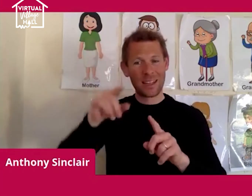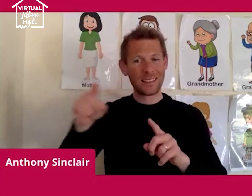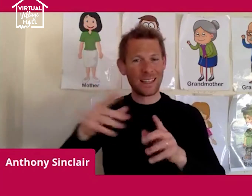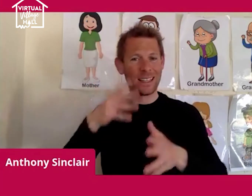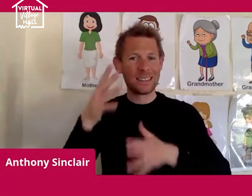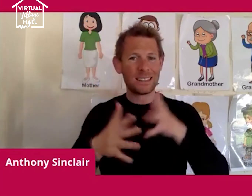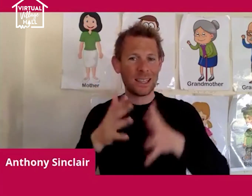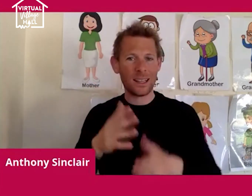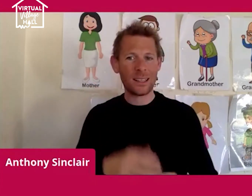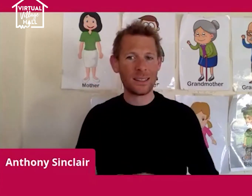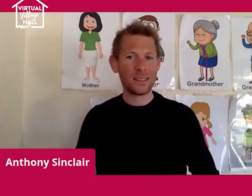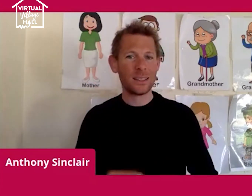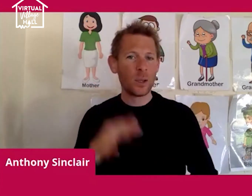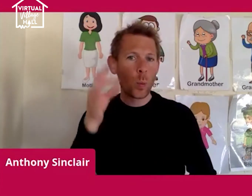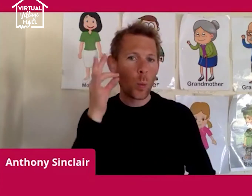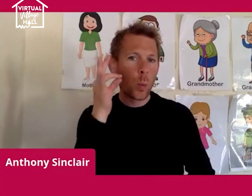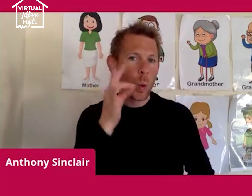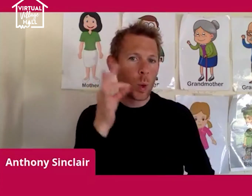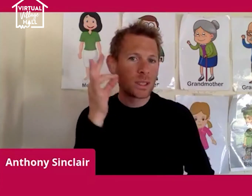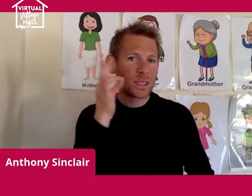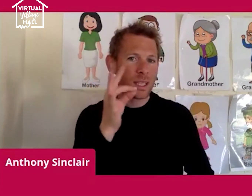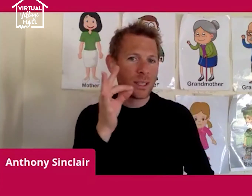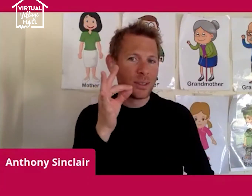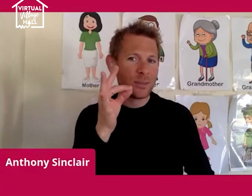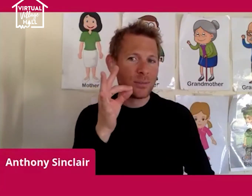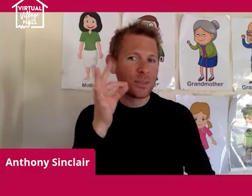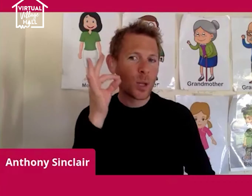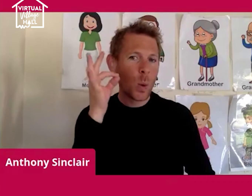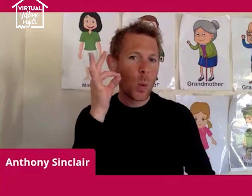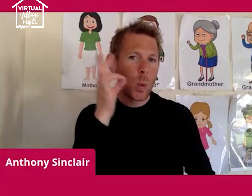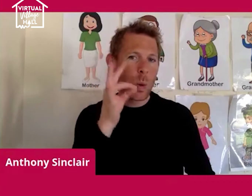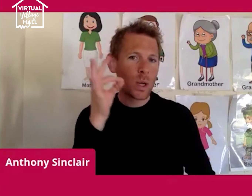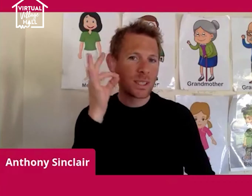England, they would sign it like this, water.